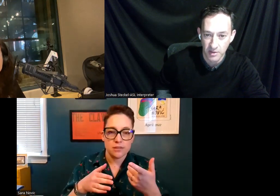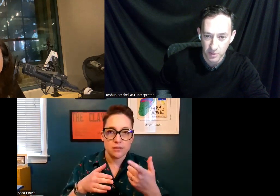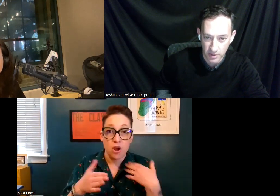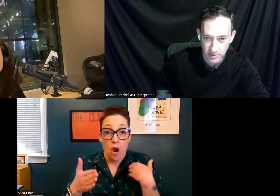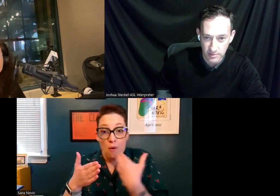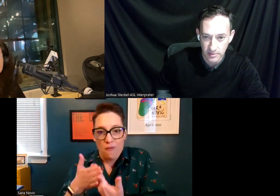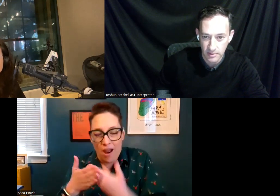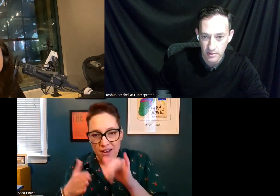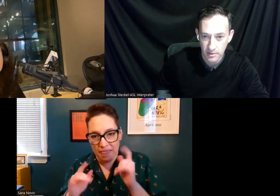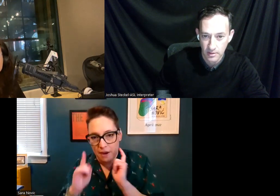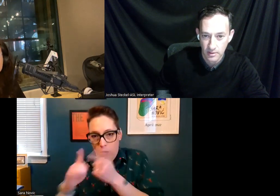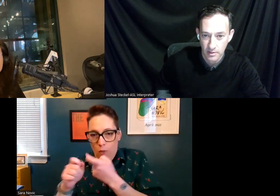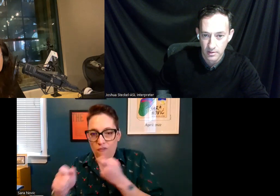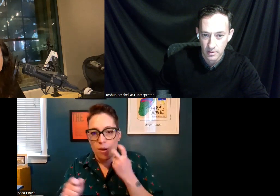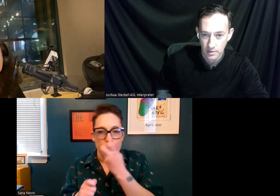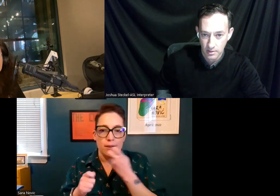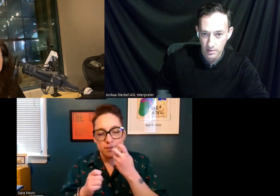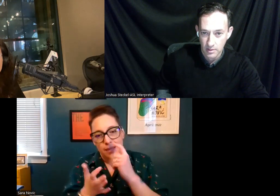primary focus.